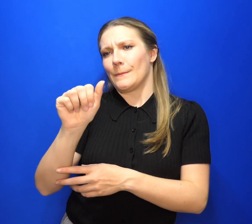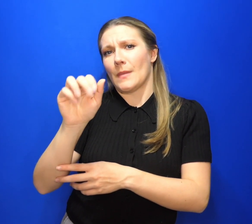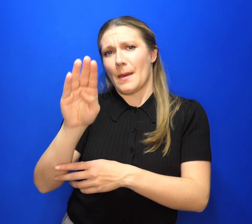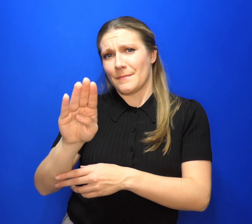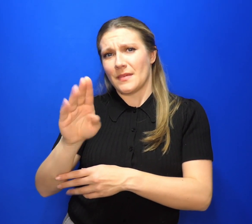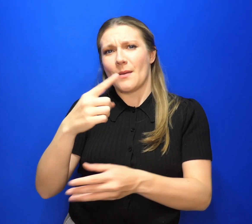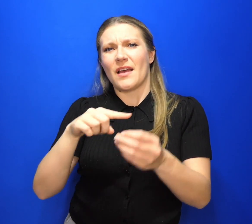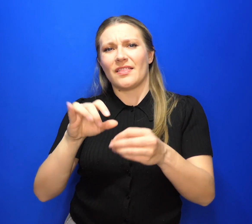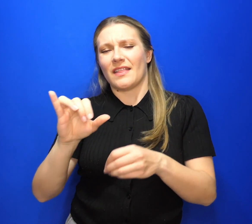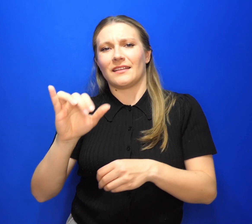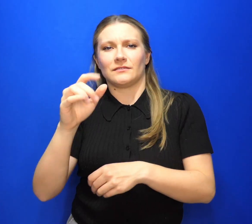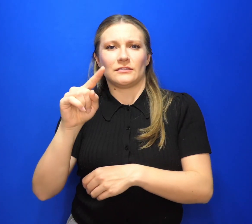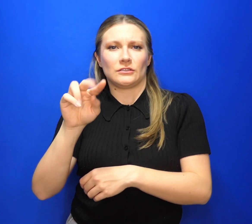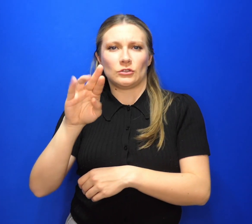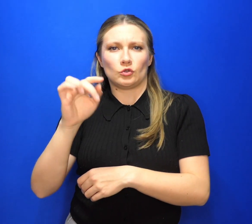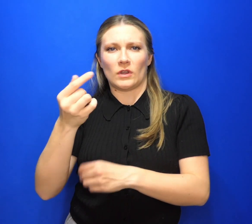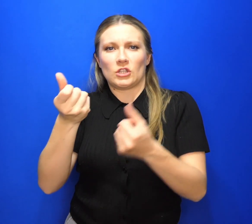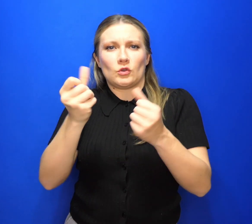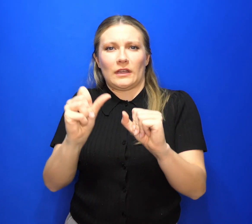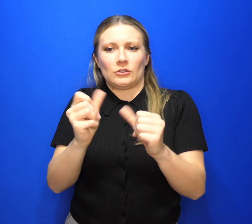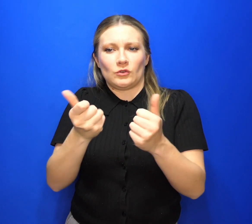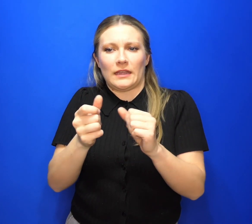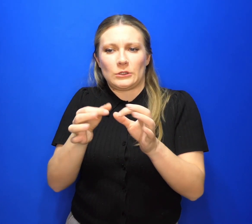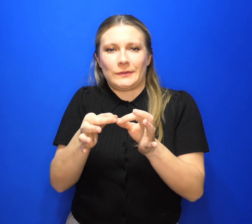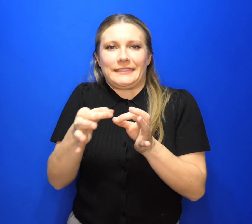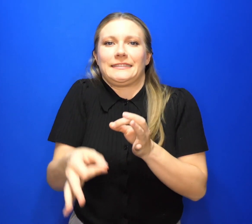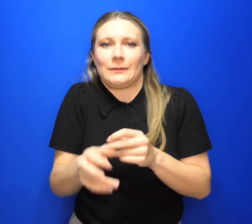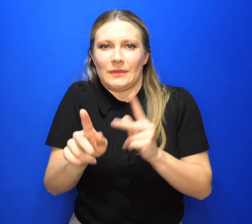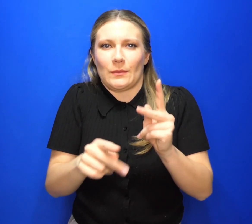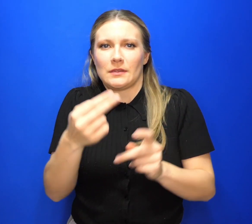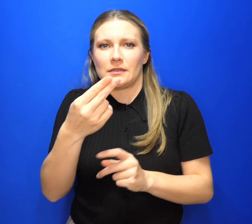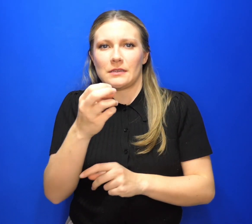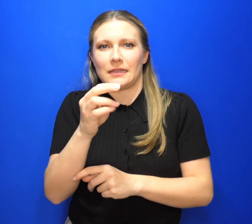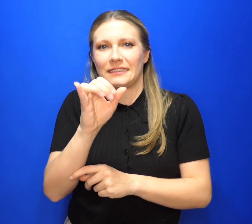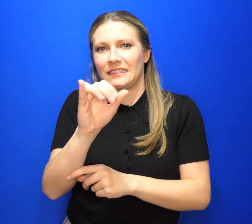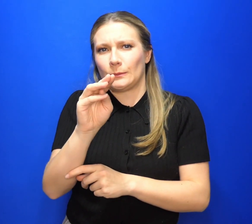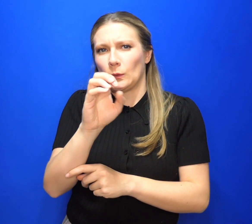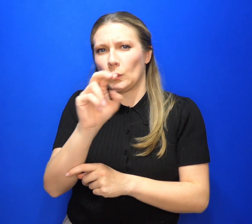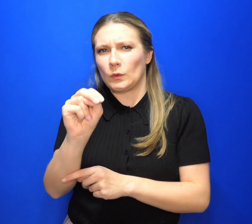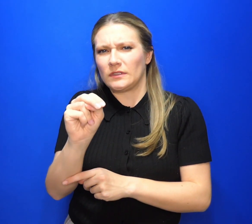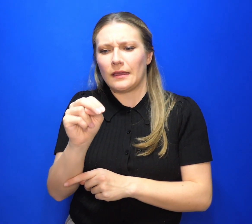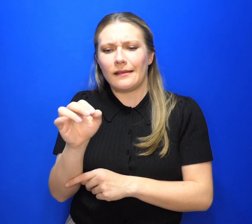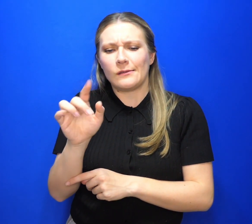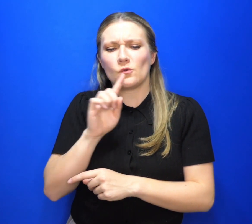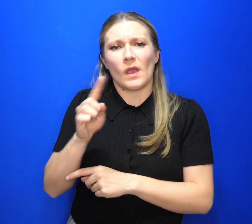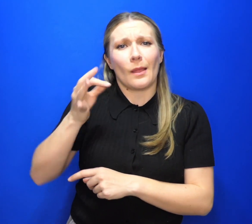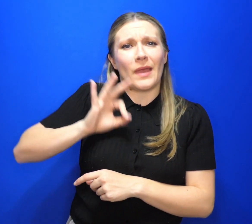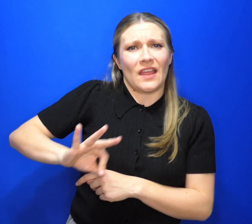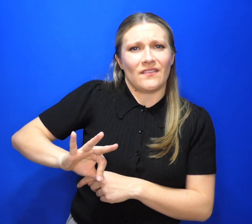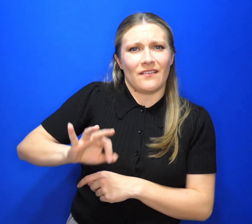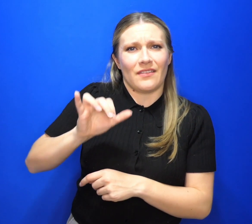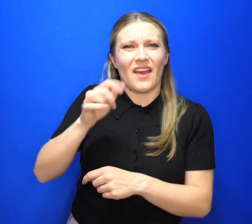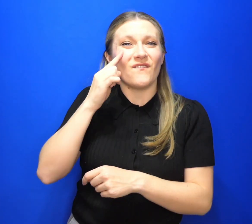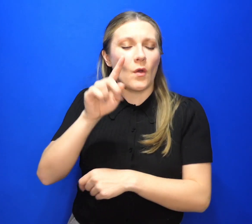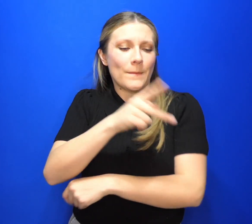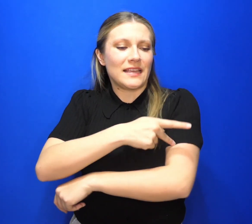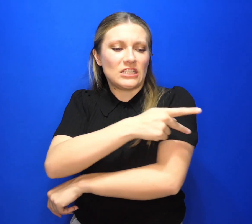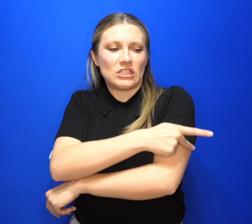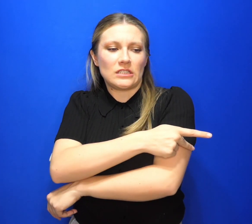that for the patient beyond that you don't need to use insulin and you don't have to have diabetes as soon?